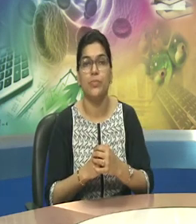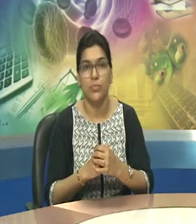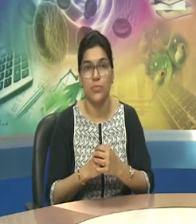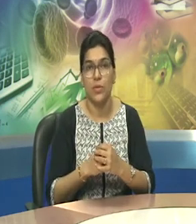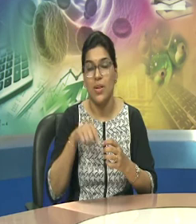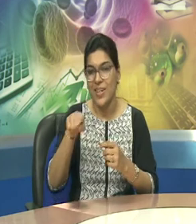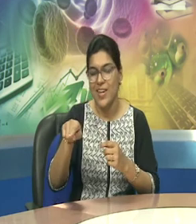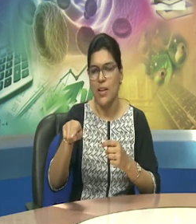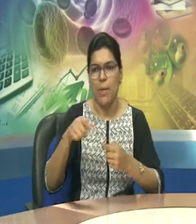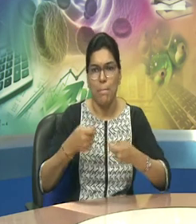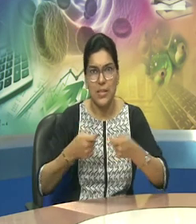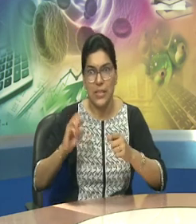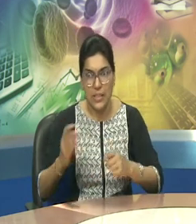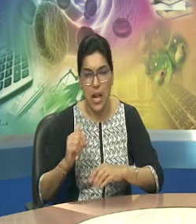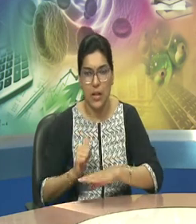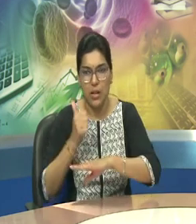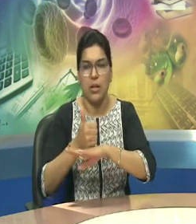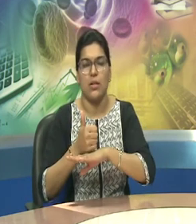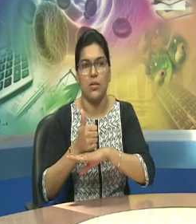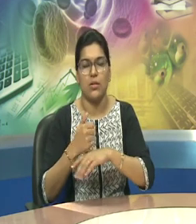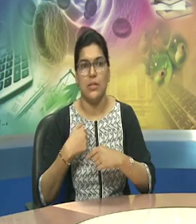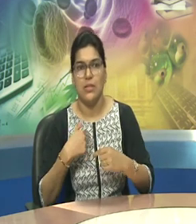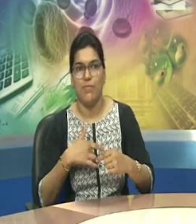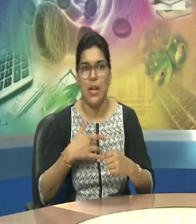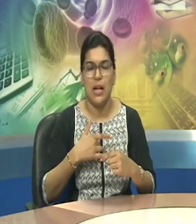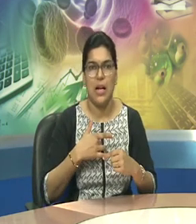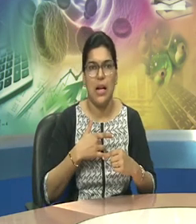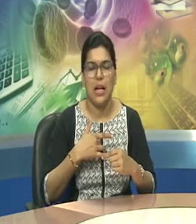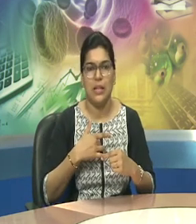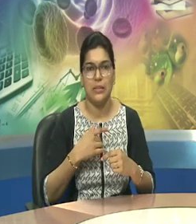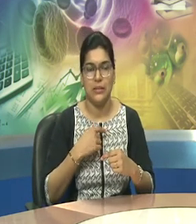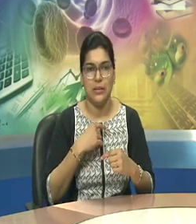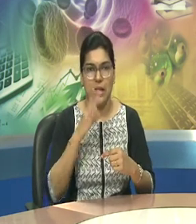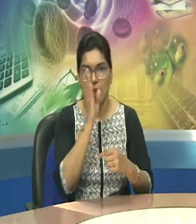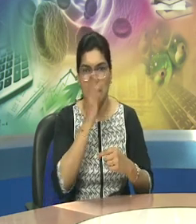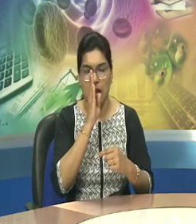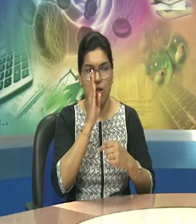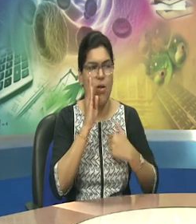Fourth, choice of form of organization.